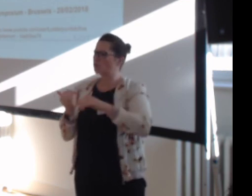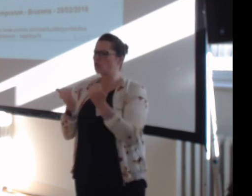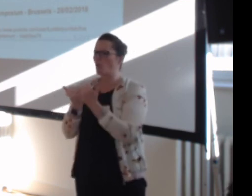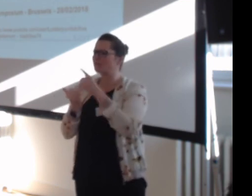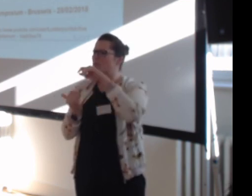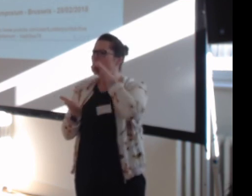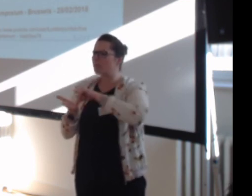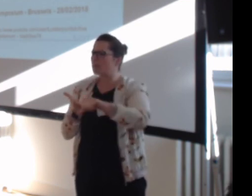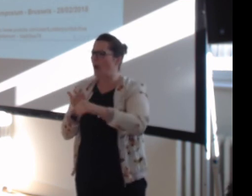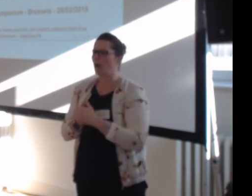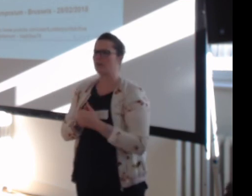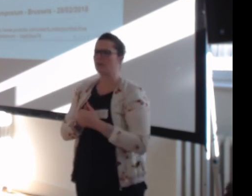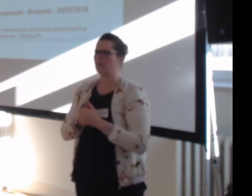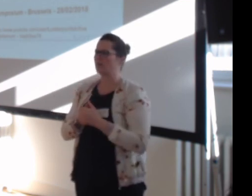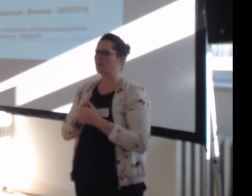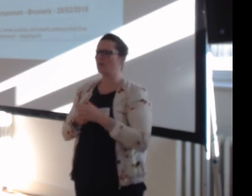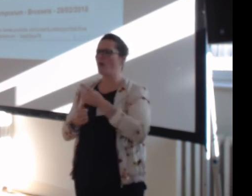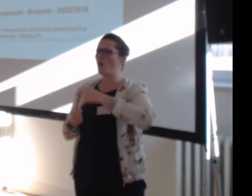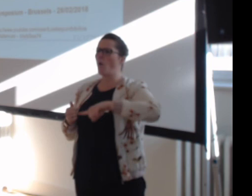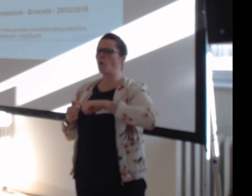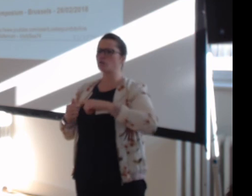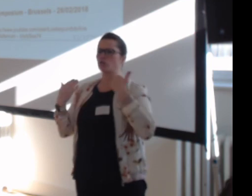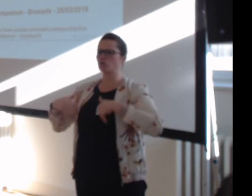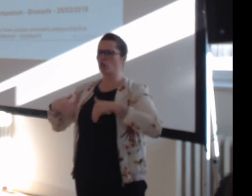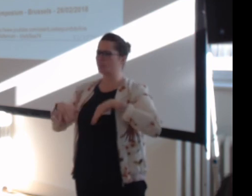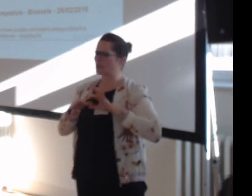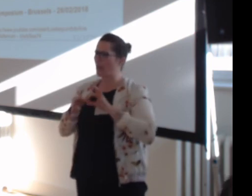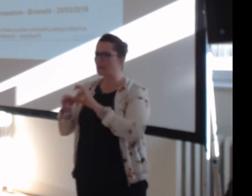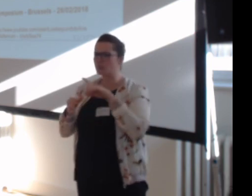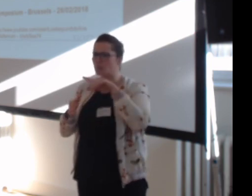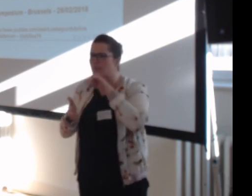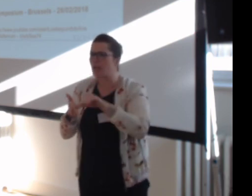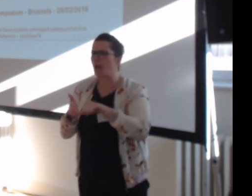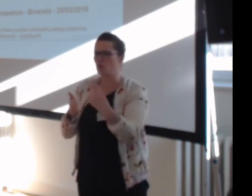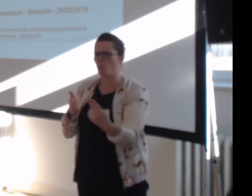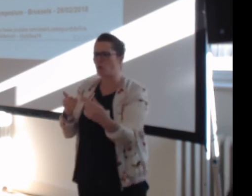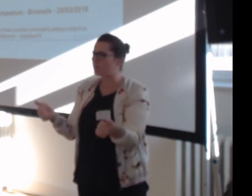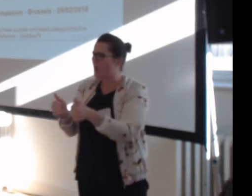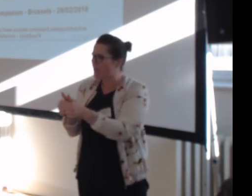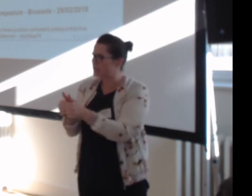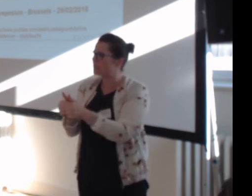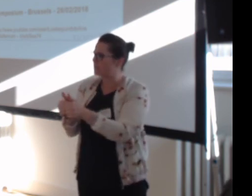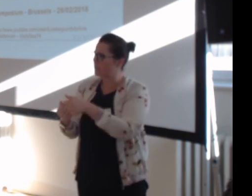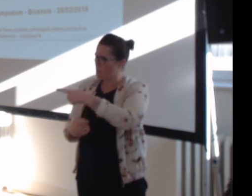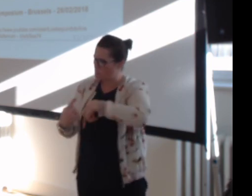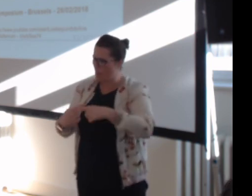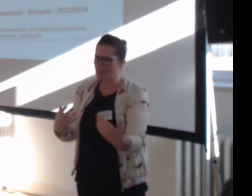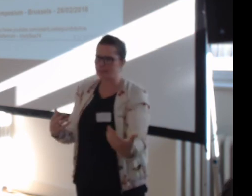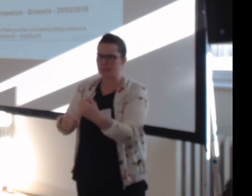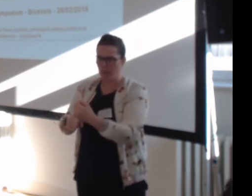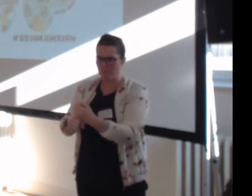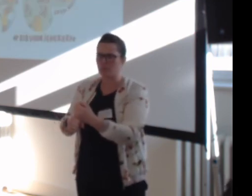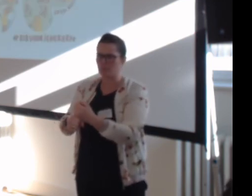services. We don't want a supplier-customer relationship. We want a partnership because we act together.